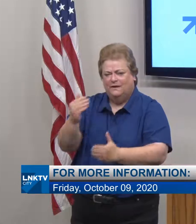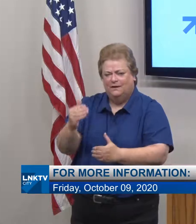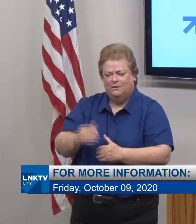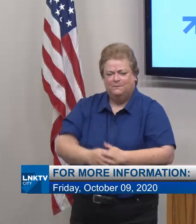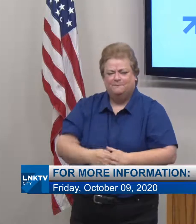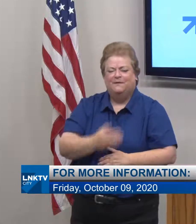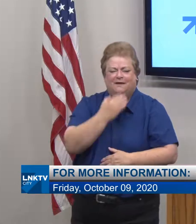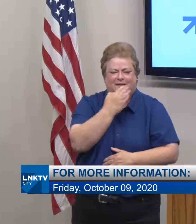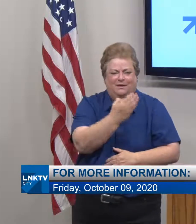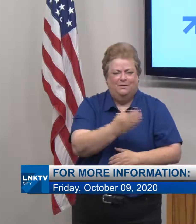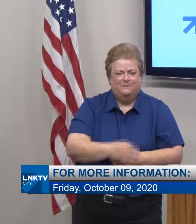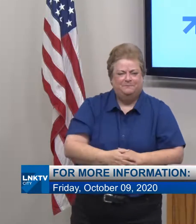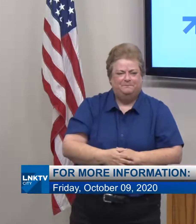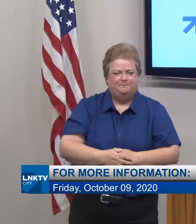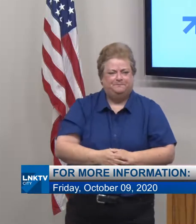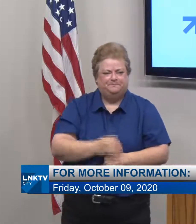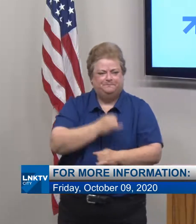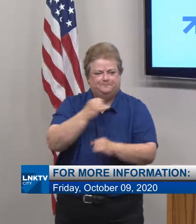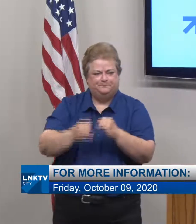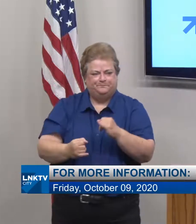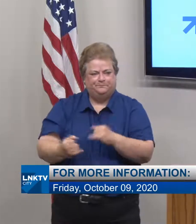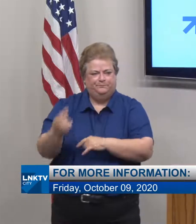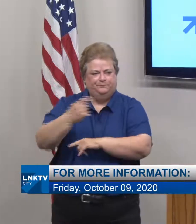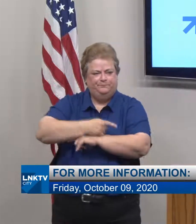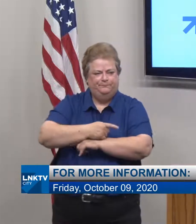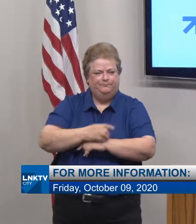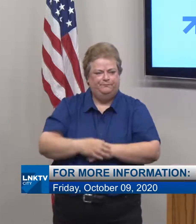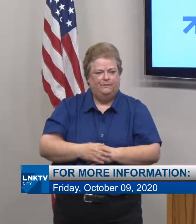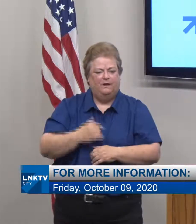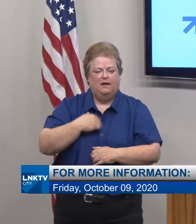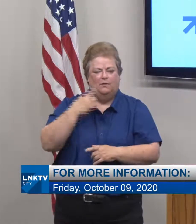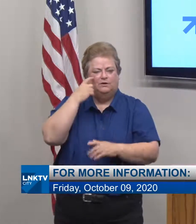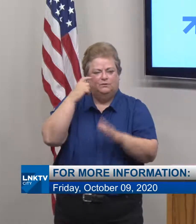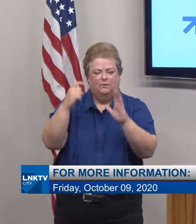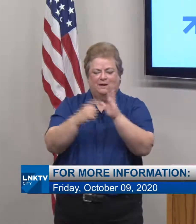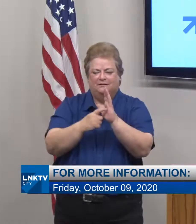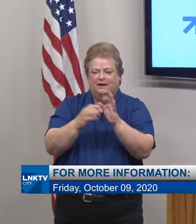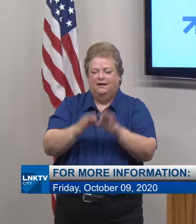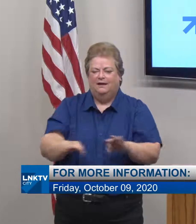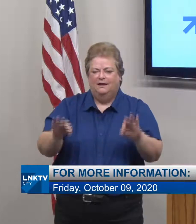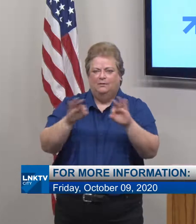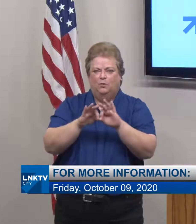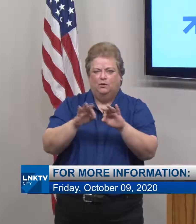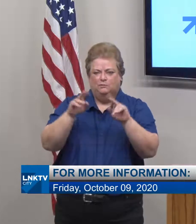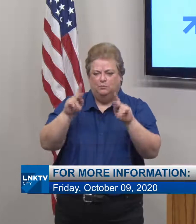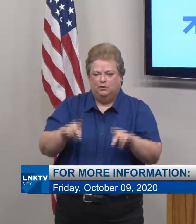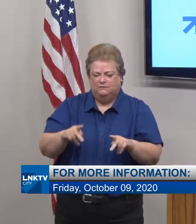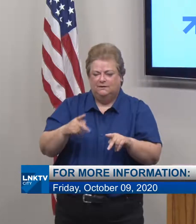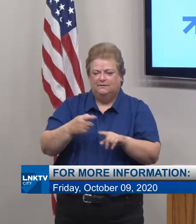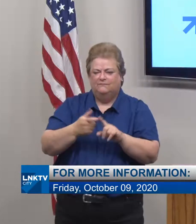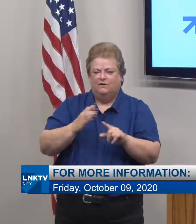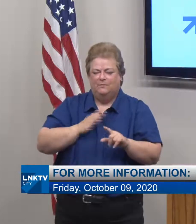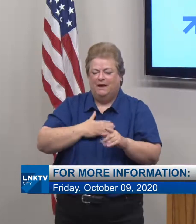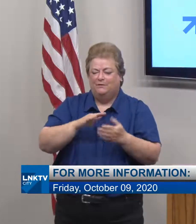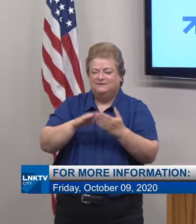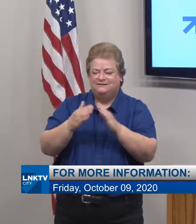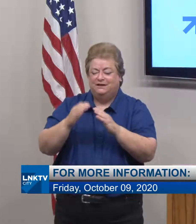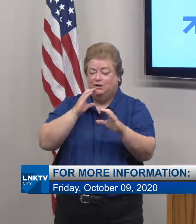you. Finally, today, I want to recognize an important member of our city communications